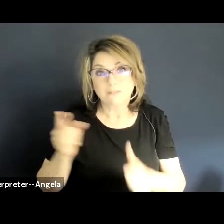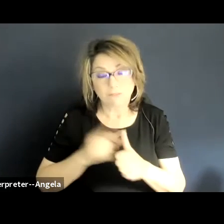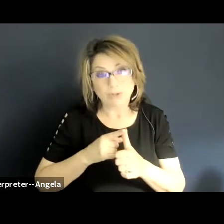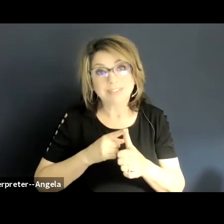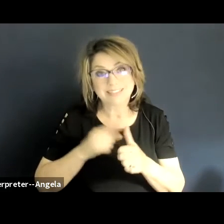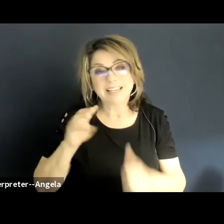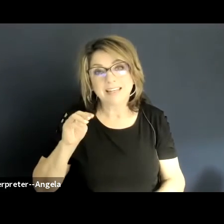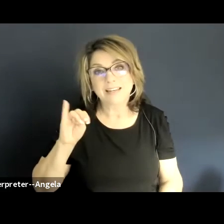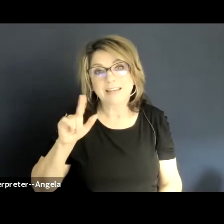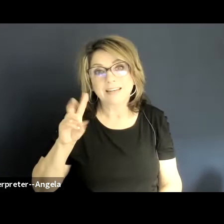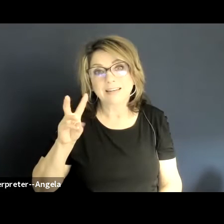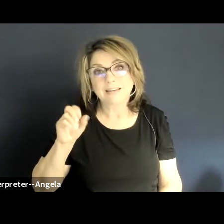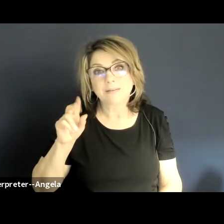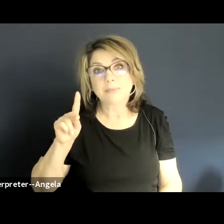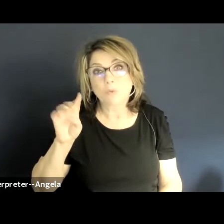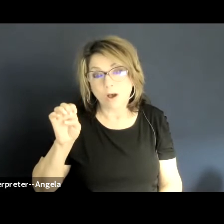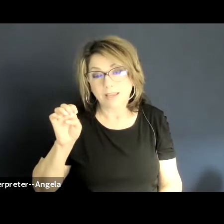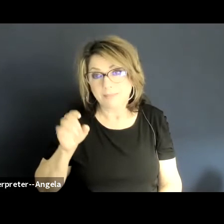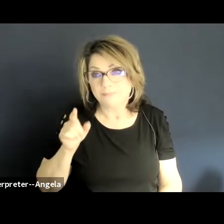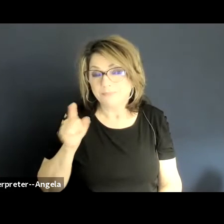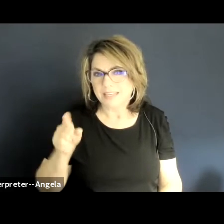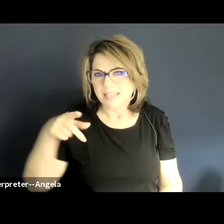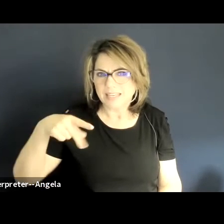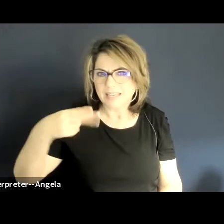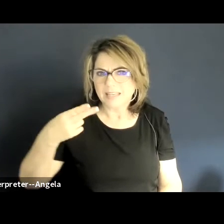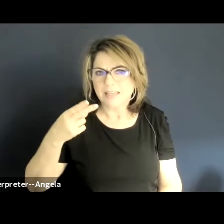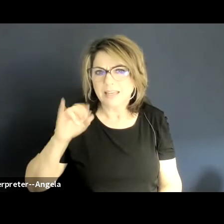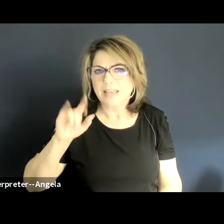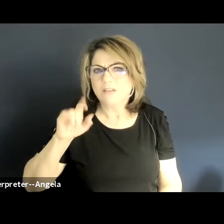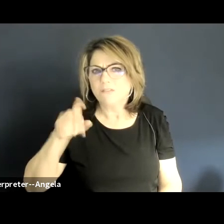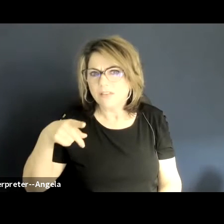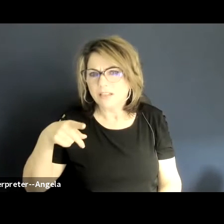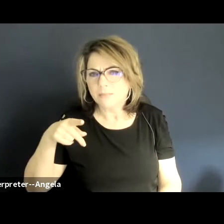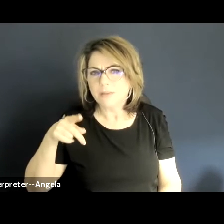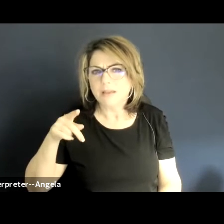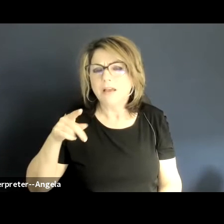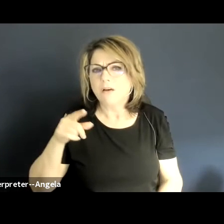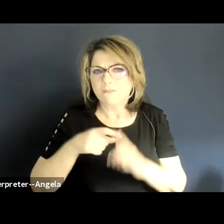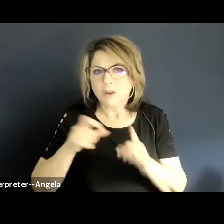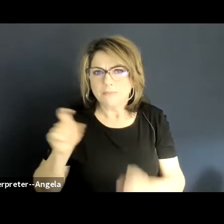He and Phil Pangrazio from Phoenix